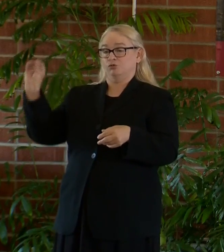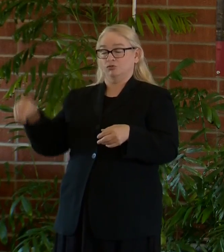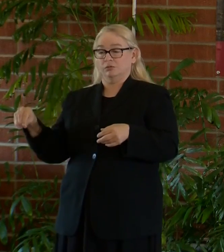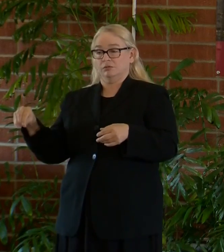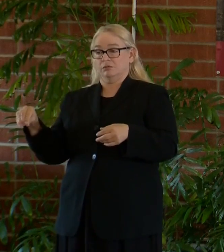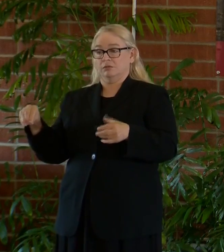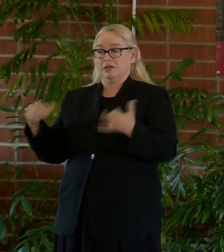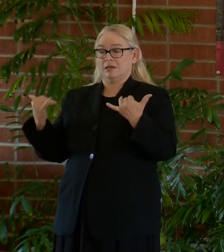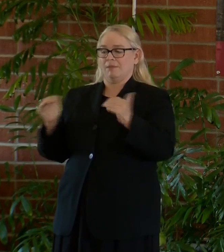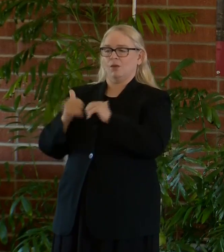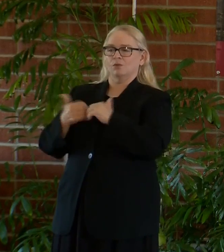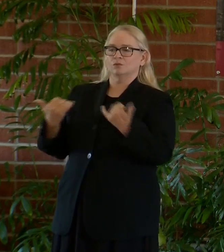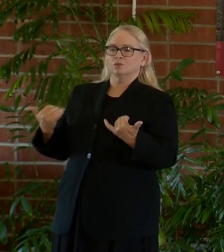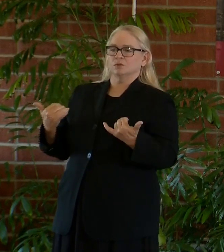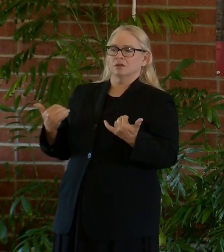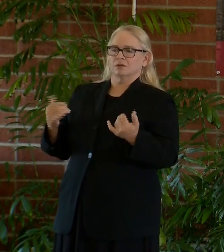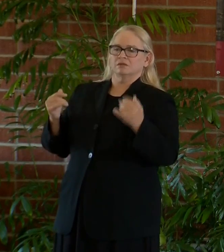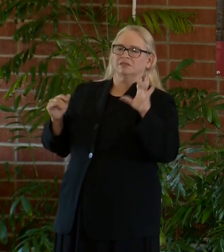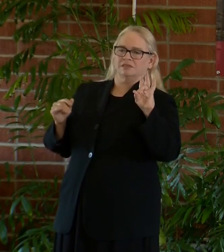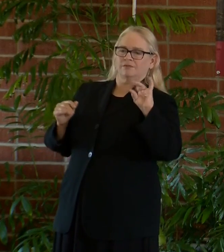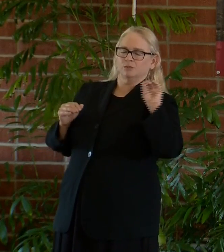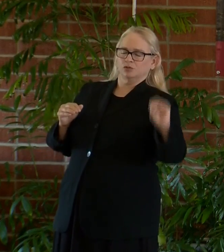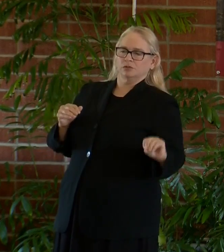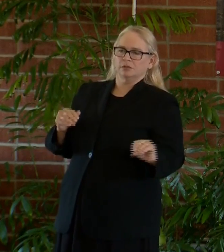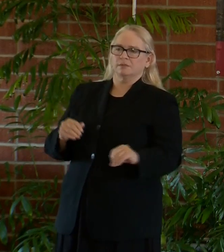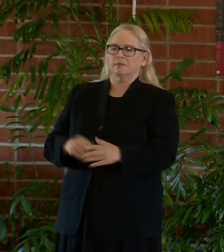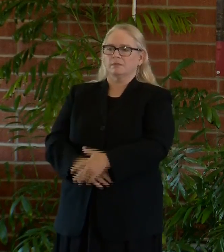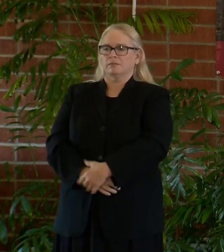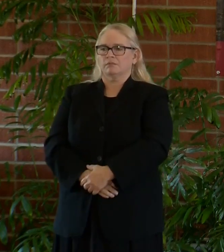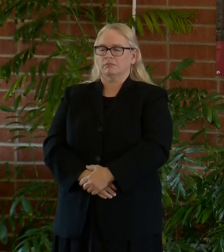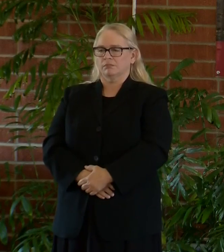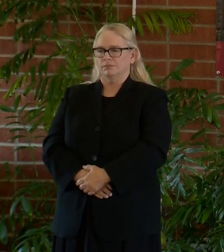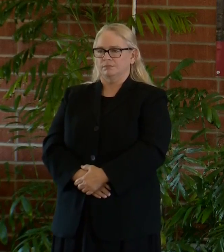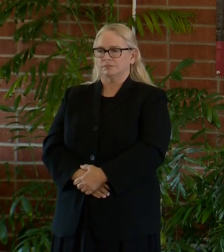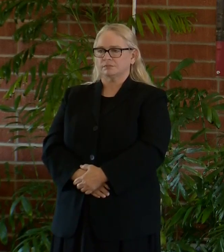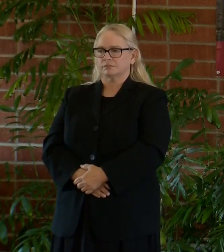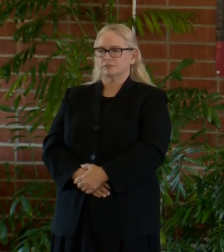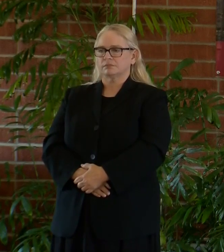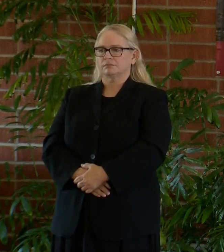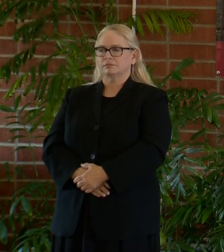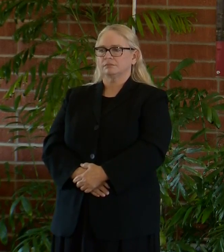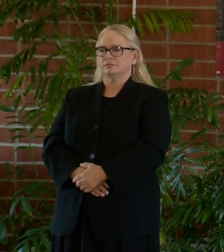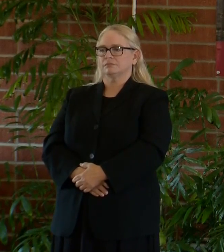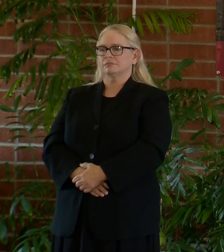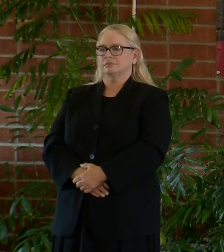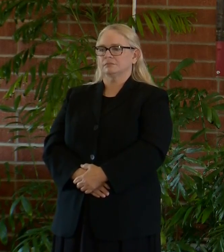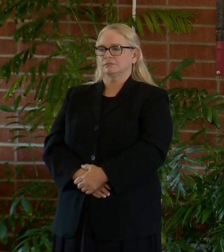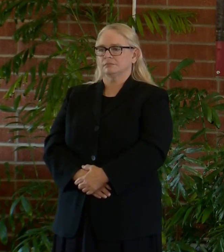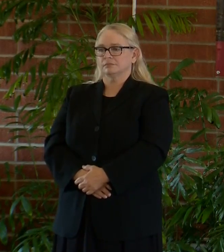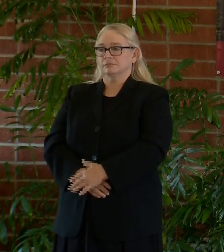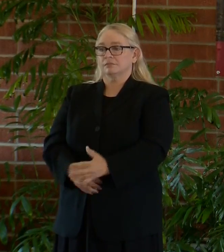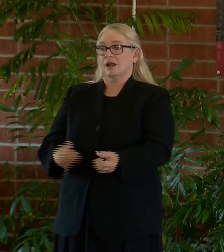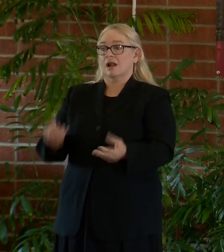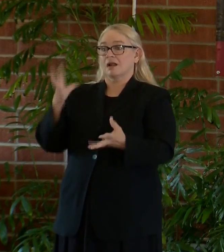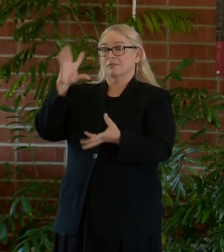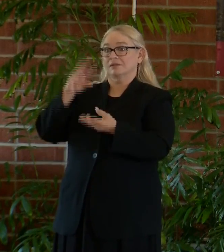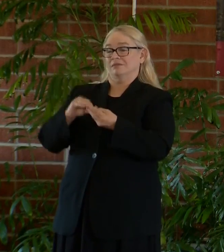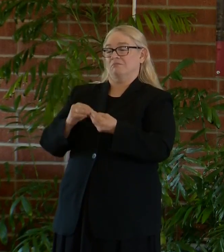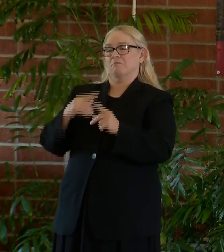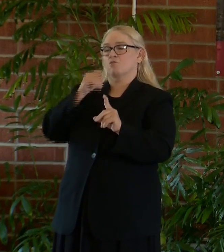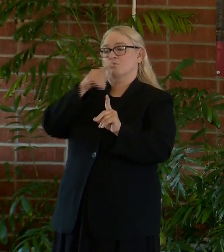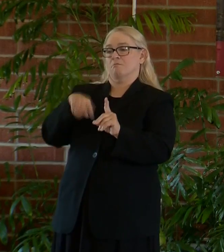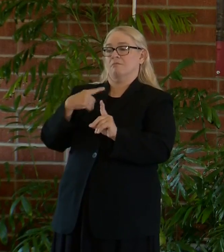Monday. Related to the total number of positive cases here in the state of California, we have averaged, and I again